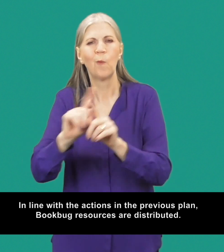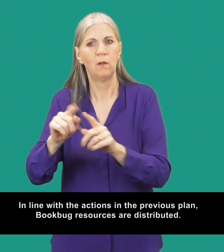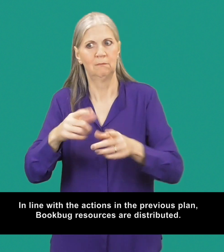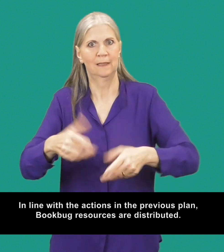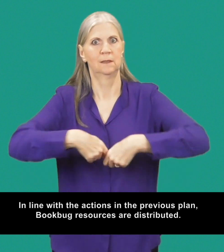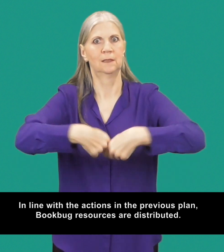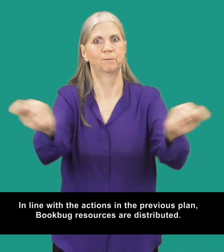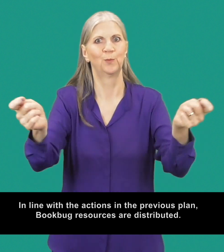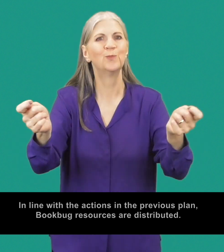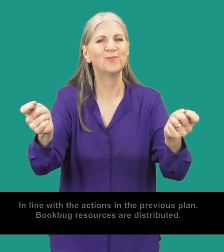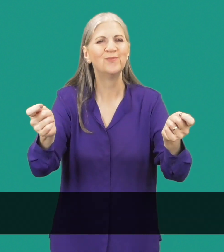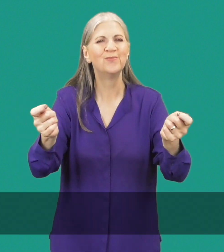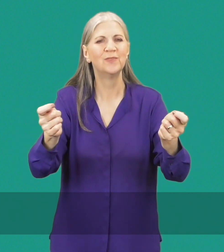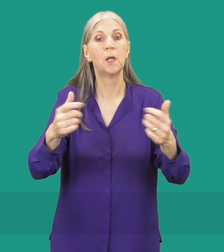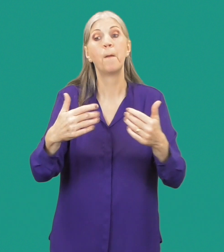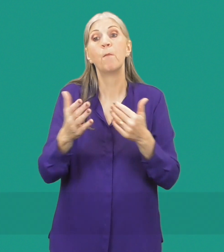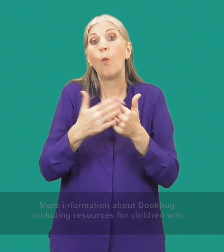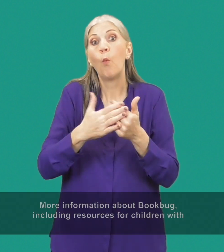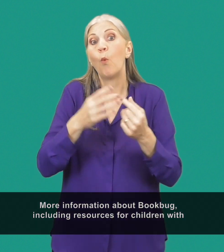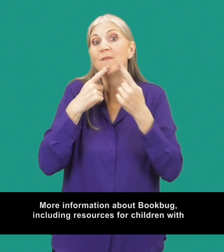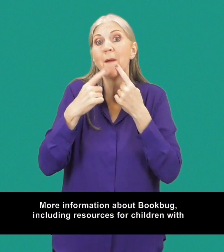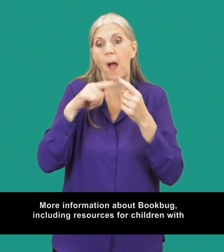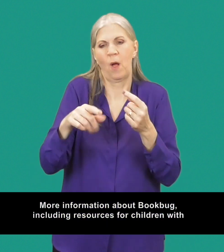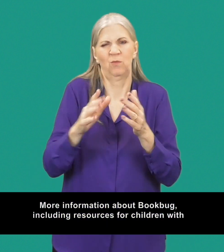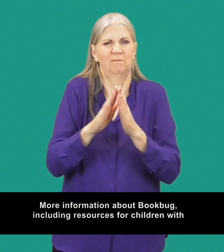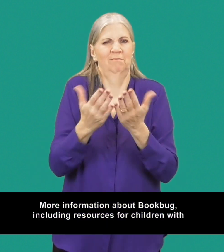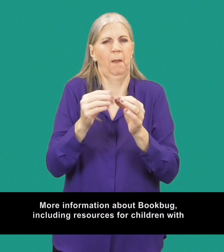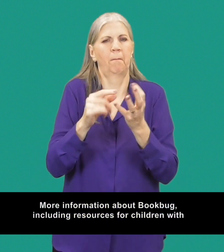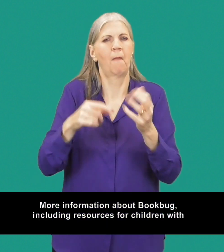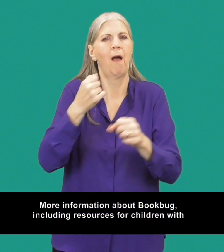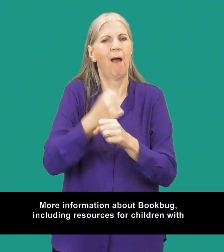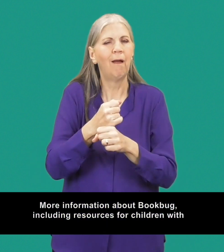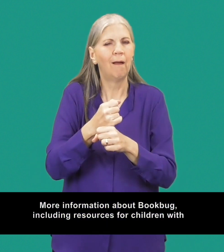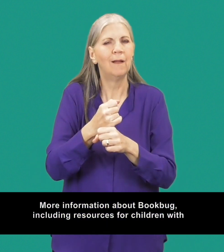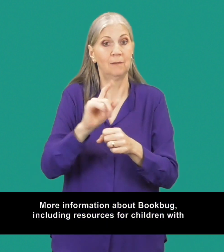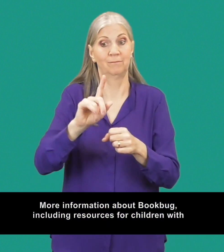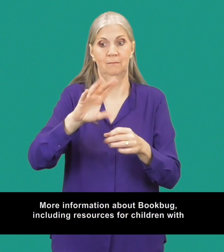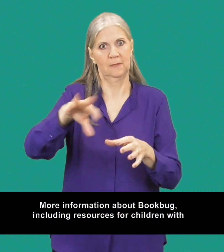More information about BookBug, including resources for children